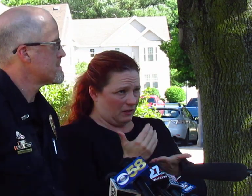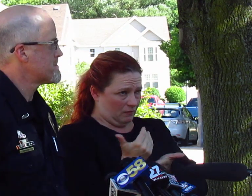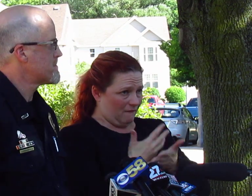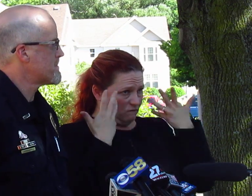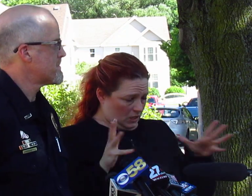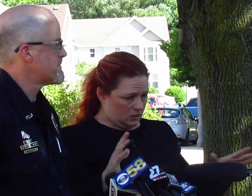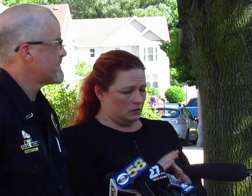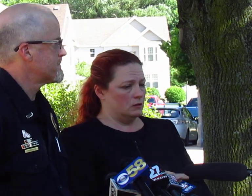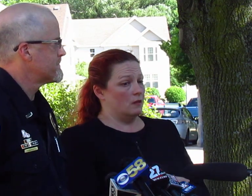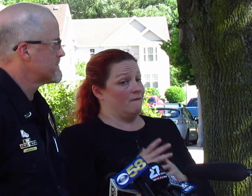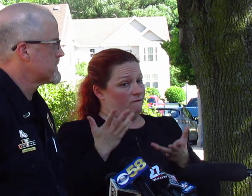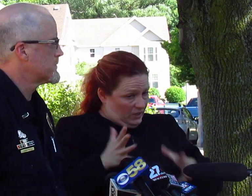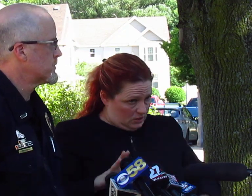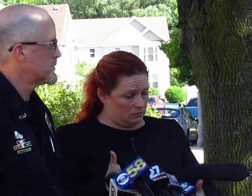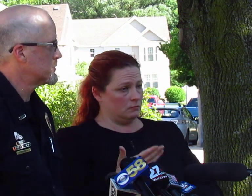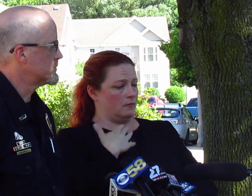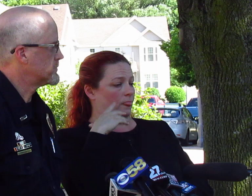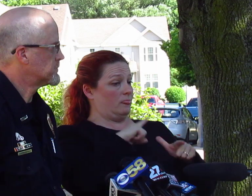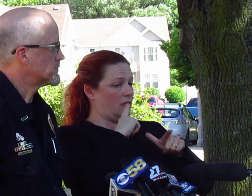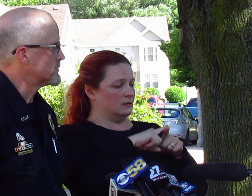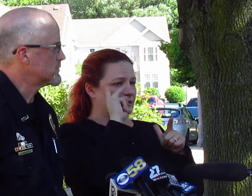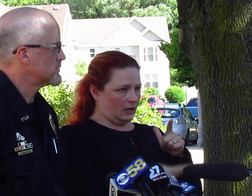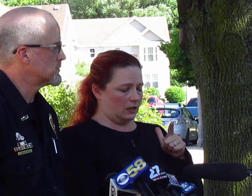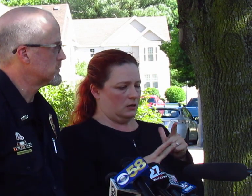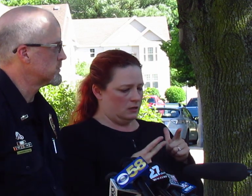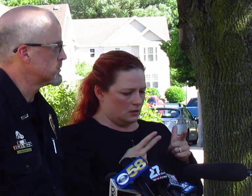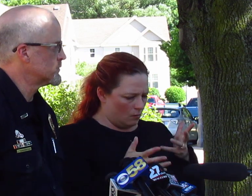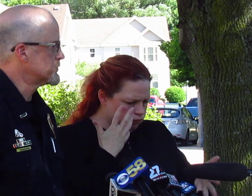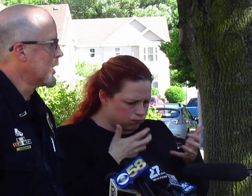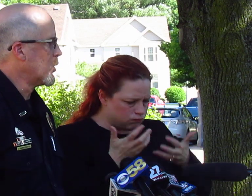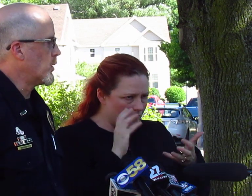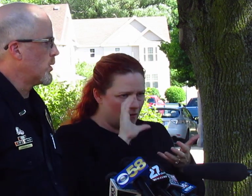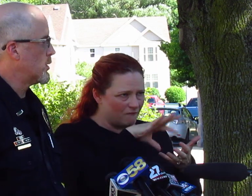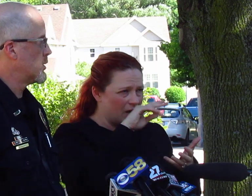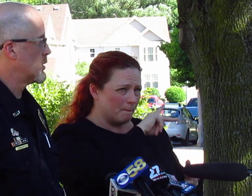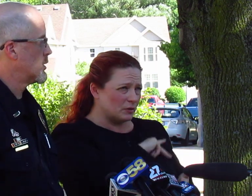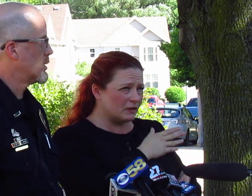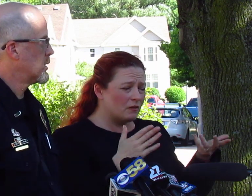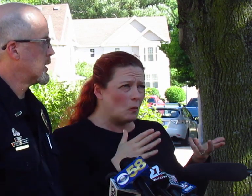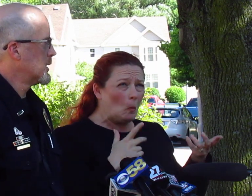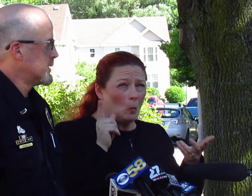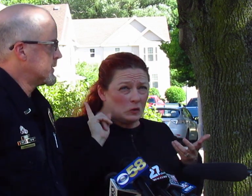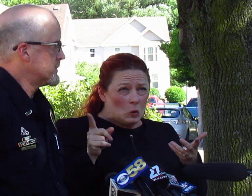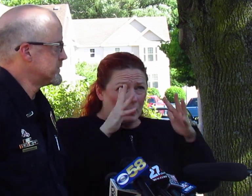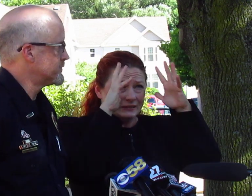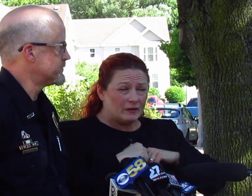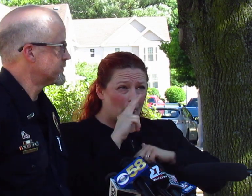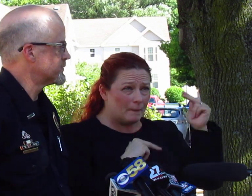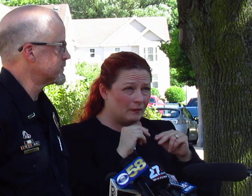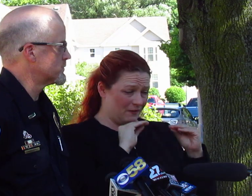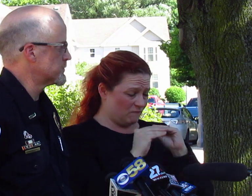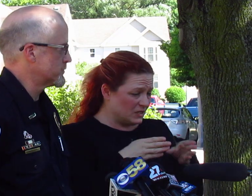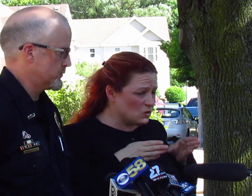going to go through the rubble, look for personal stuff, and then you're going to clear the building. Are you going to tear the buildings down and then fix the